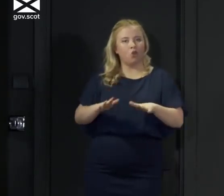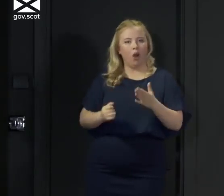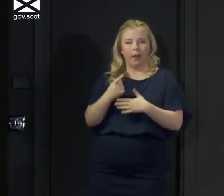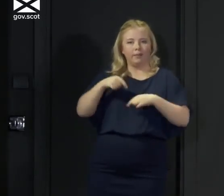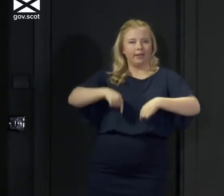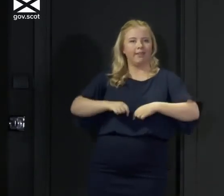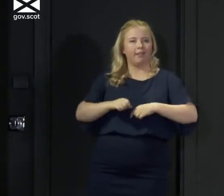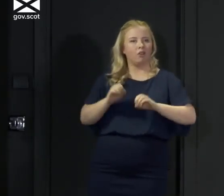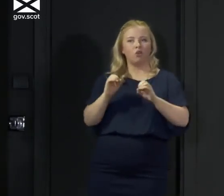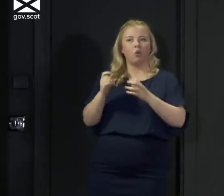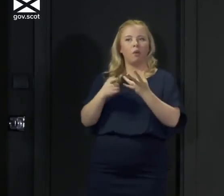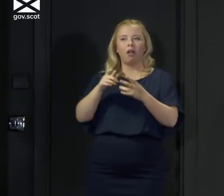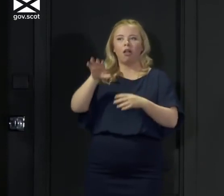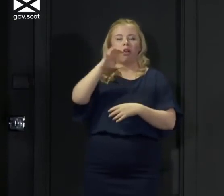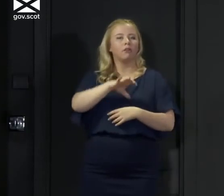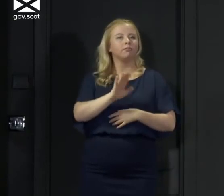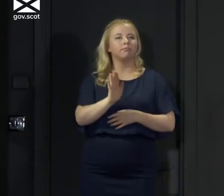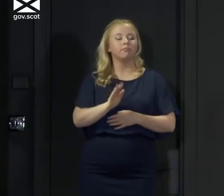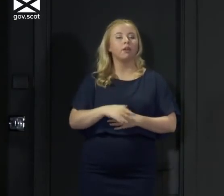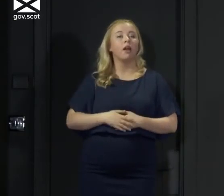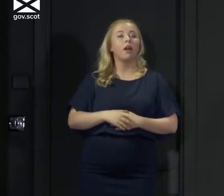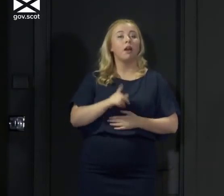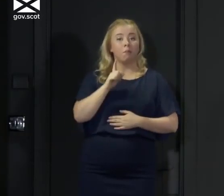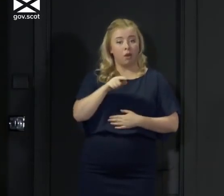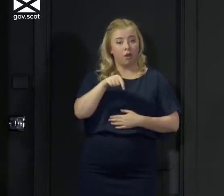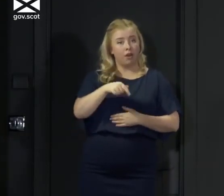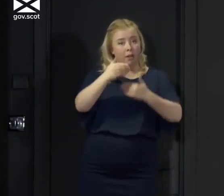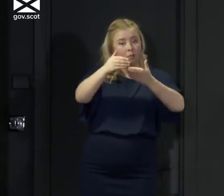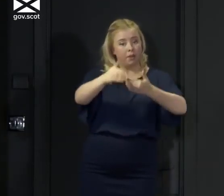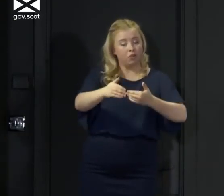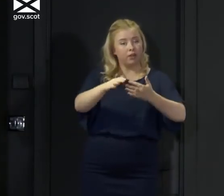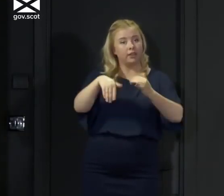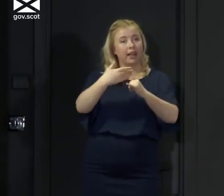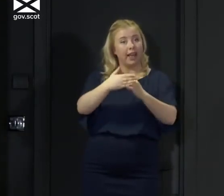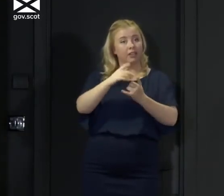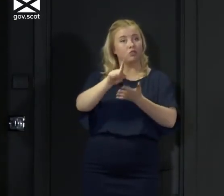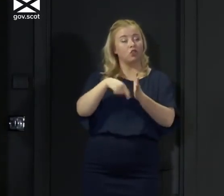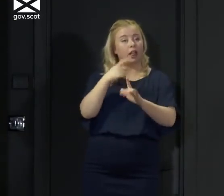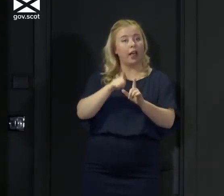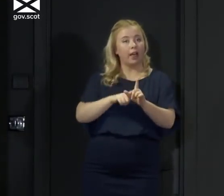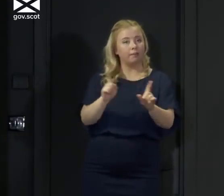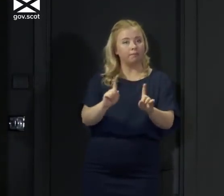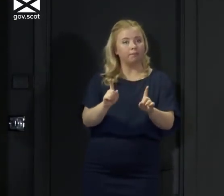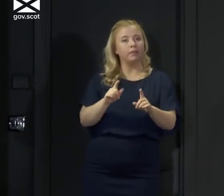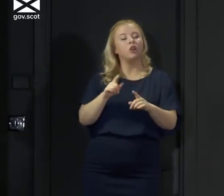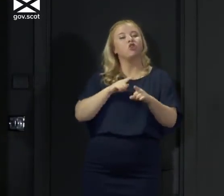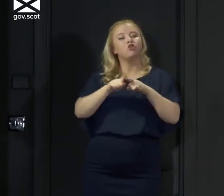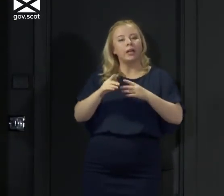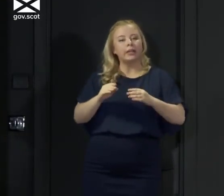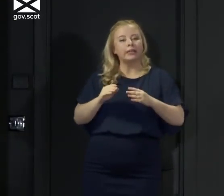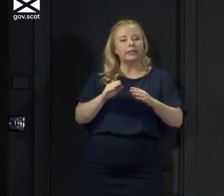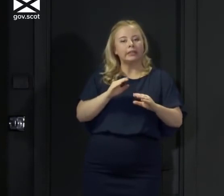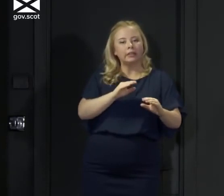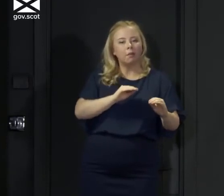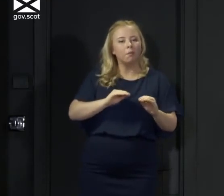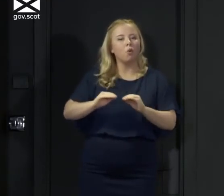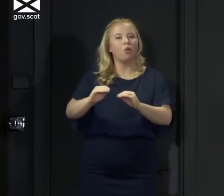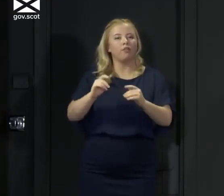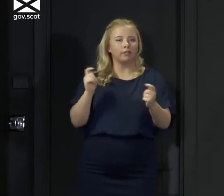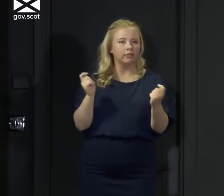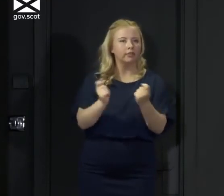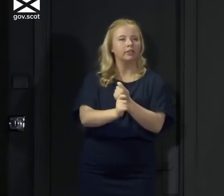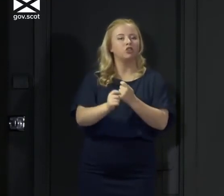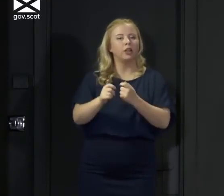Scotland. And what we want to use that period for is to move to a position where we can give much more